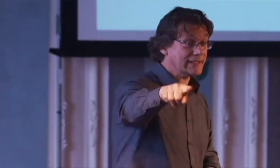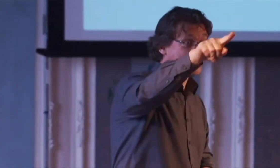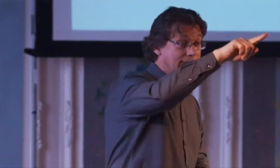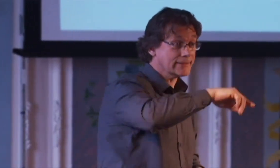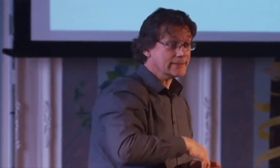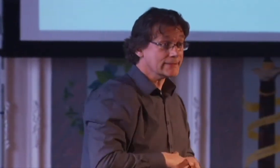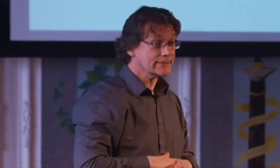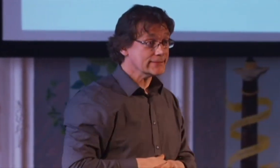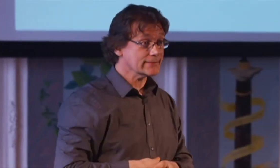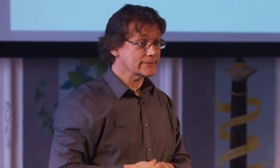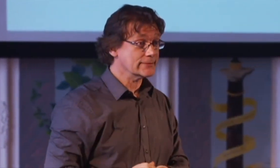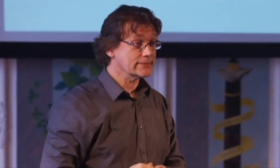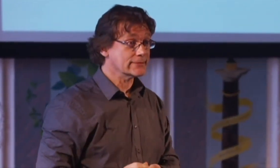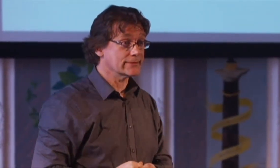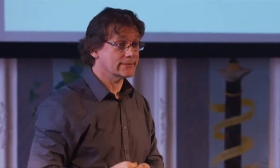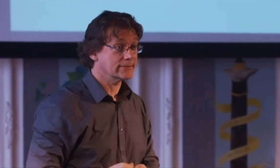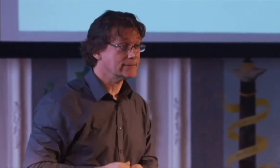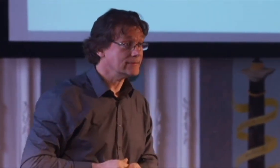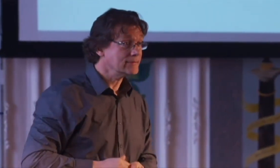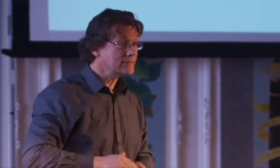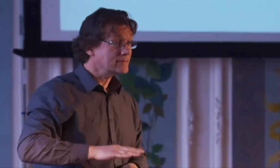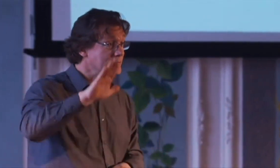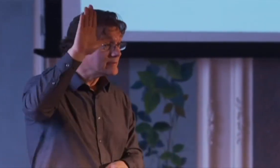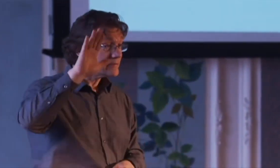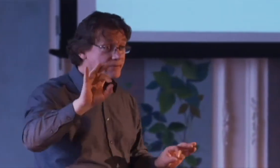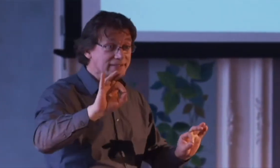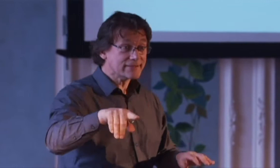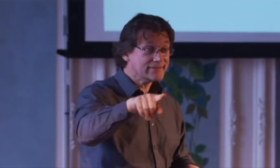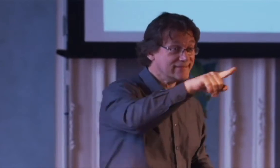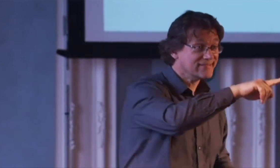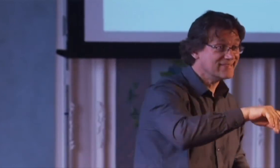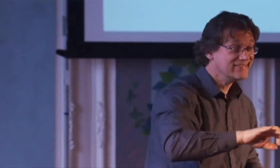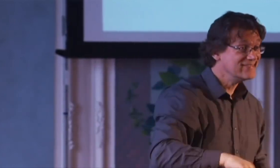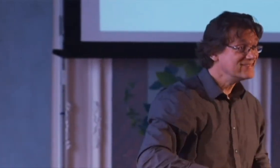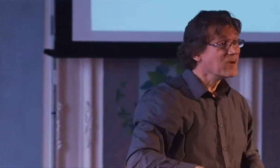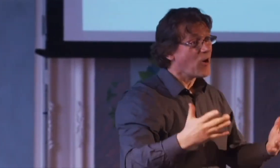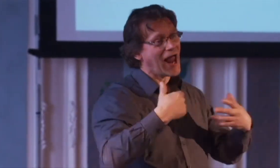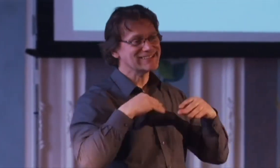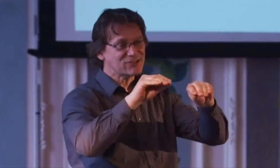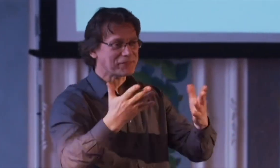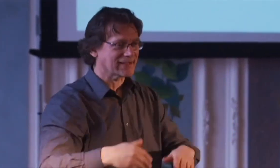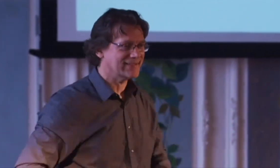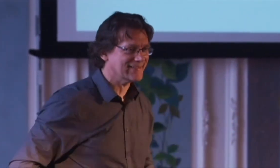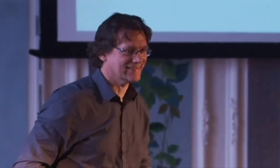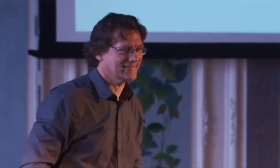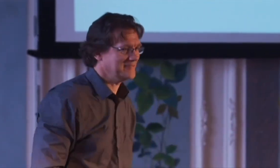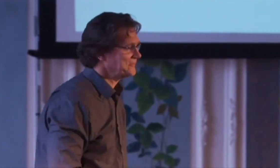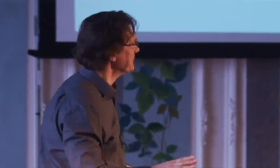Now, I'm hoping that some of you here are experts in chemistry. Nobody? Oh, okay, well, I'll teach you something new